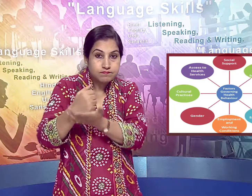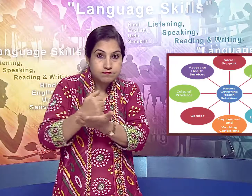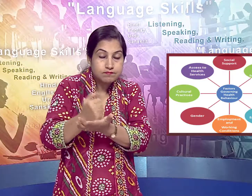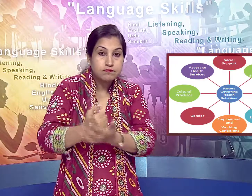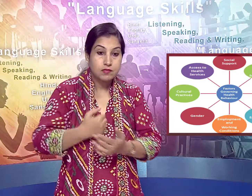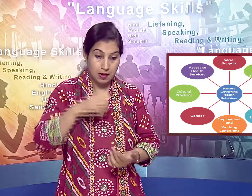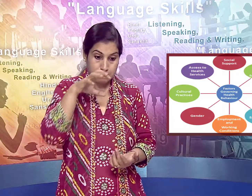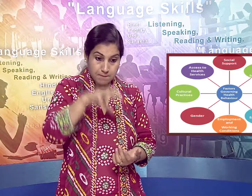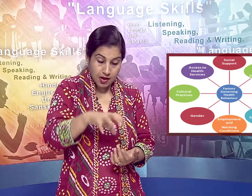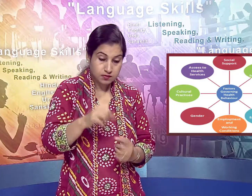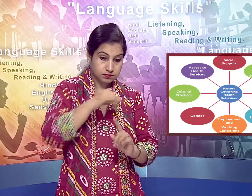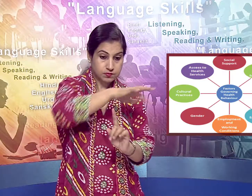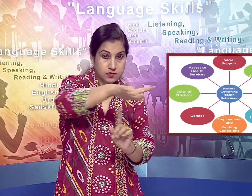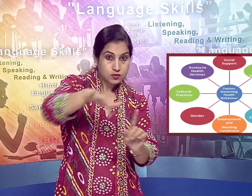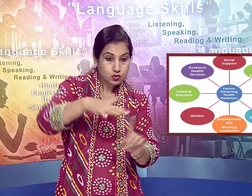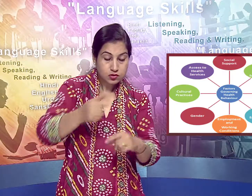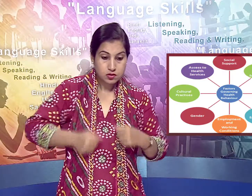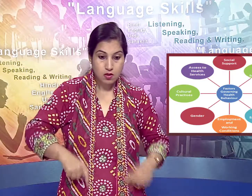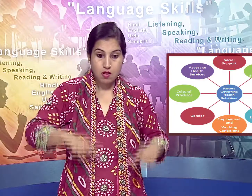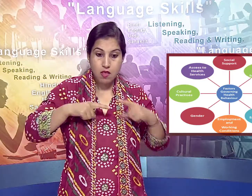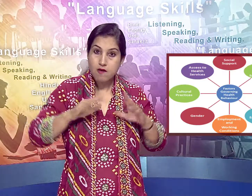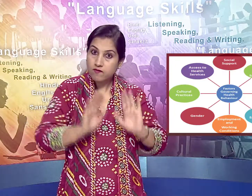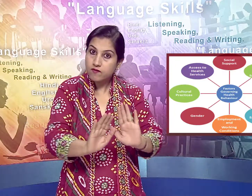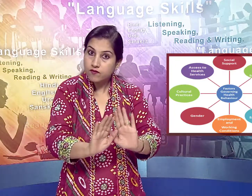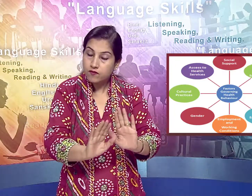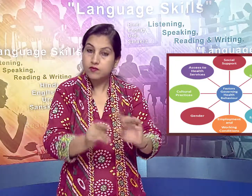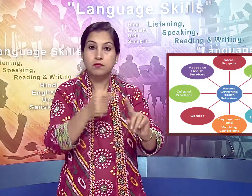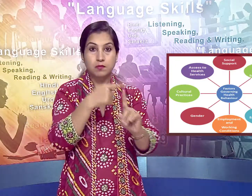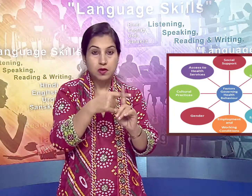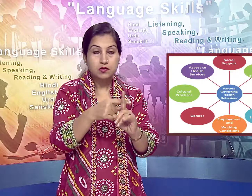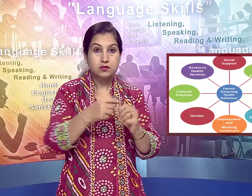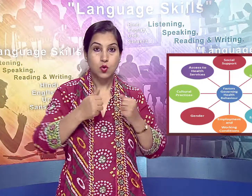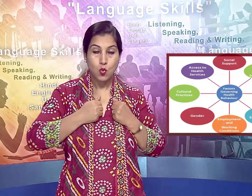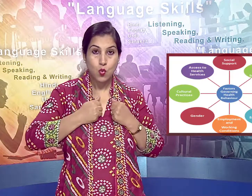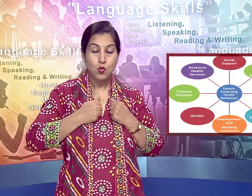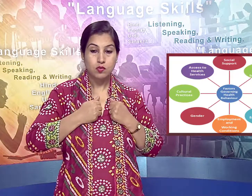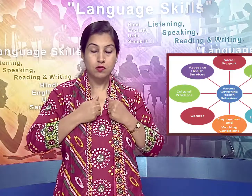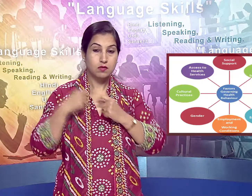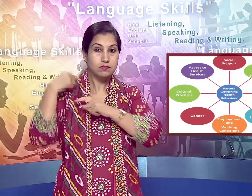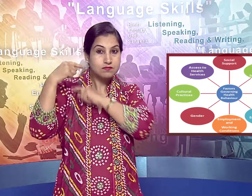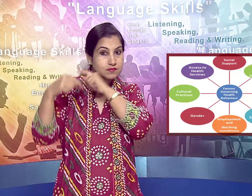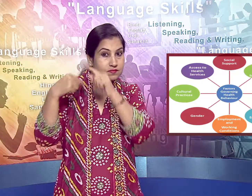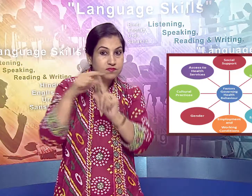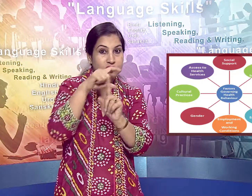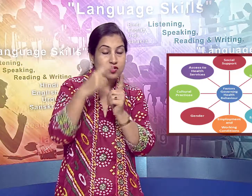The place, the society we live in, and our cultural